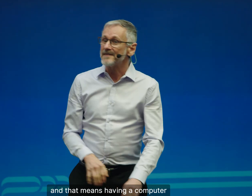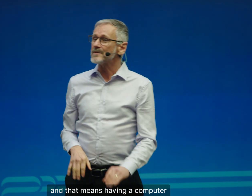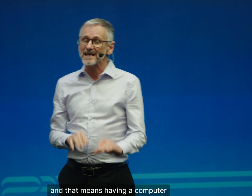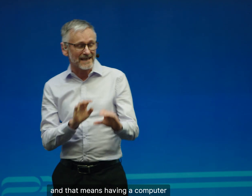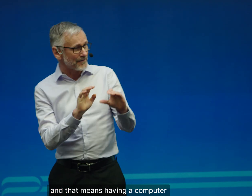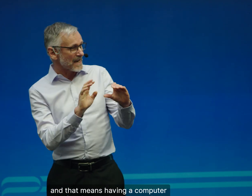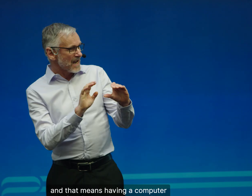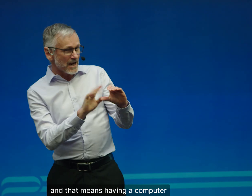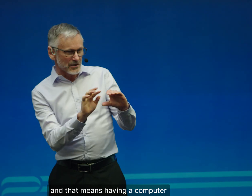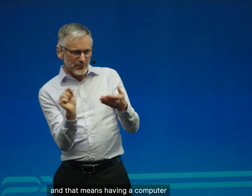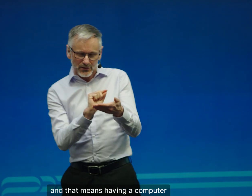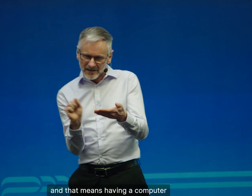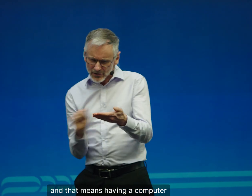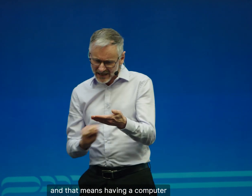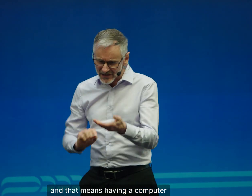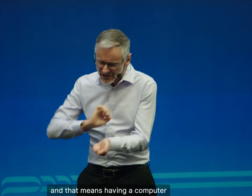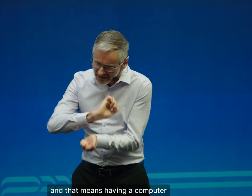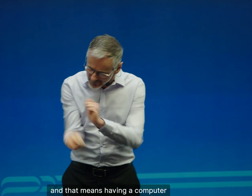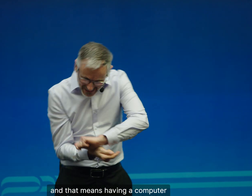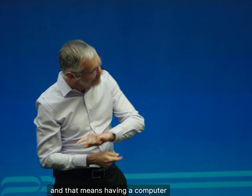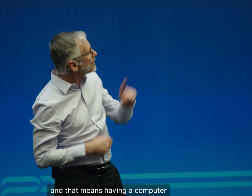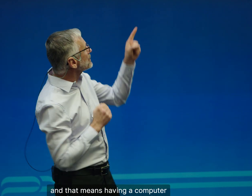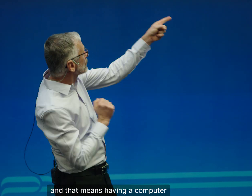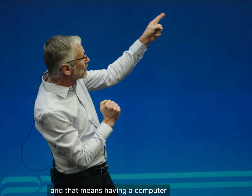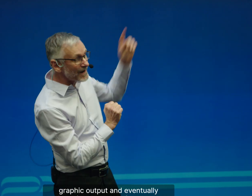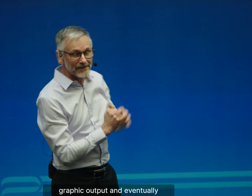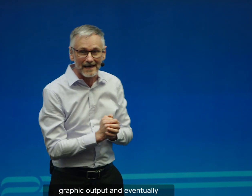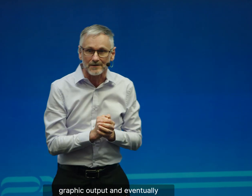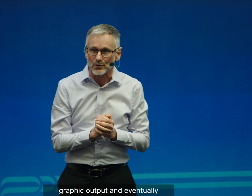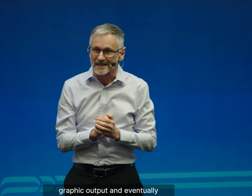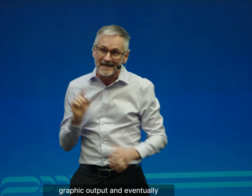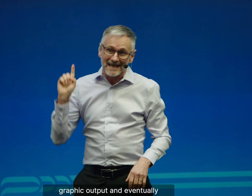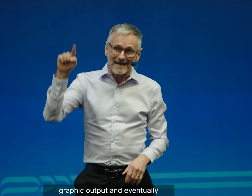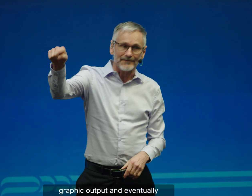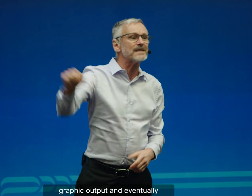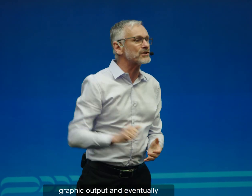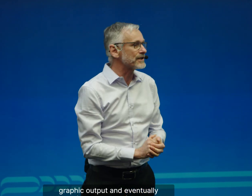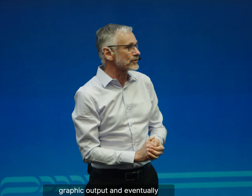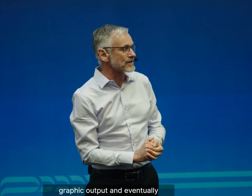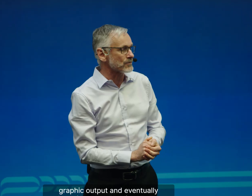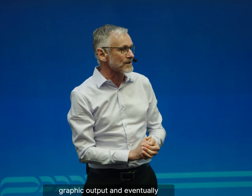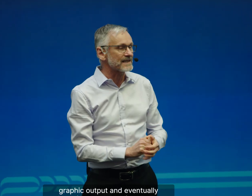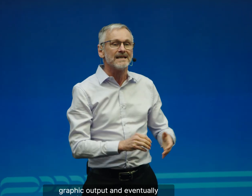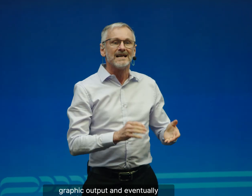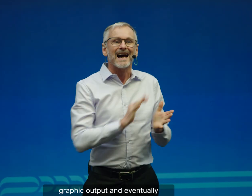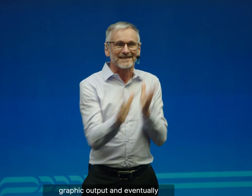that means having a computer notation that can be converted to a graphic output, and eventually you're going to want a